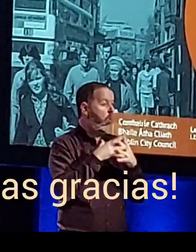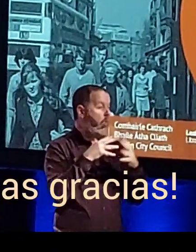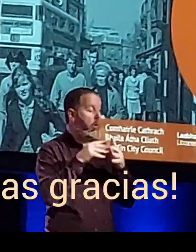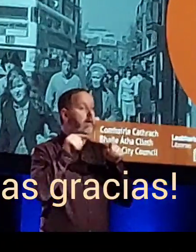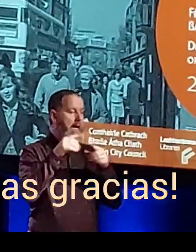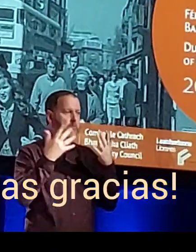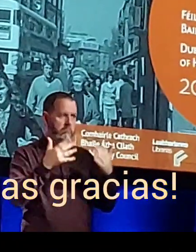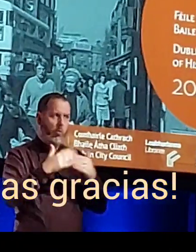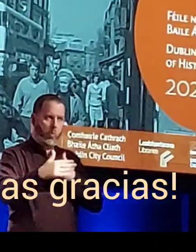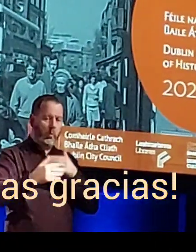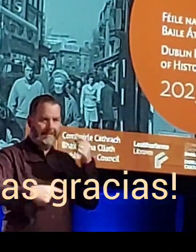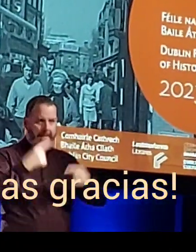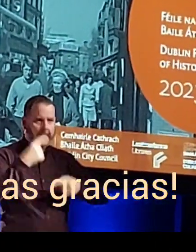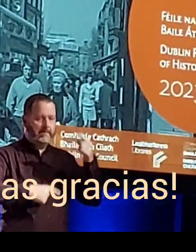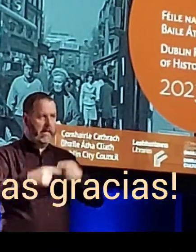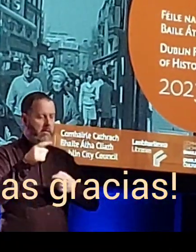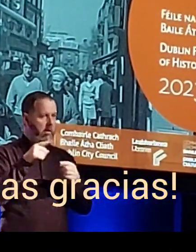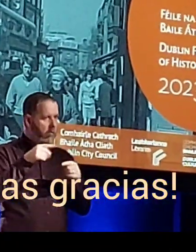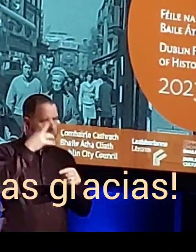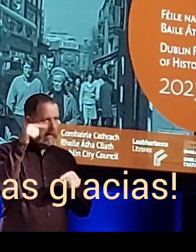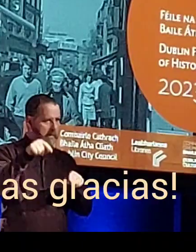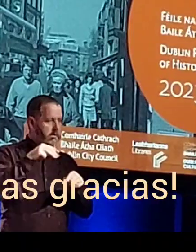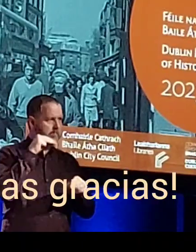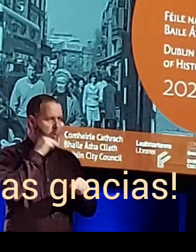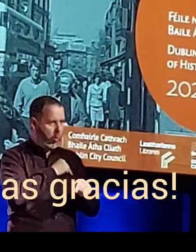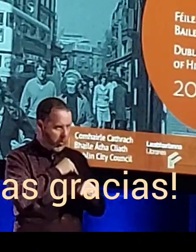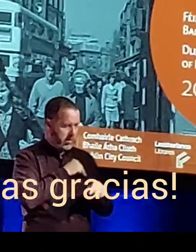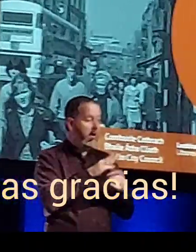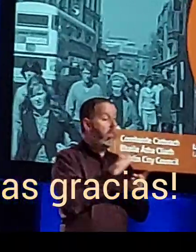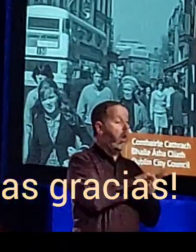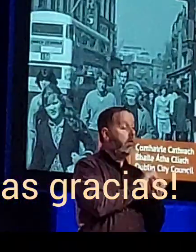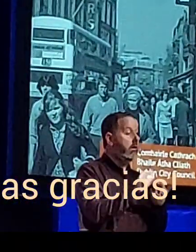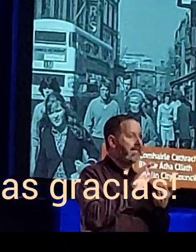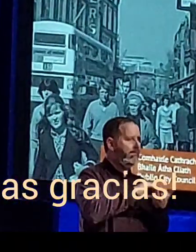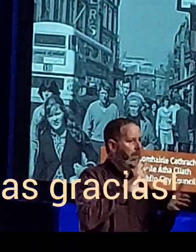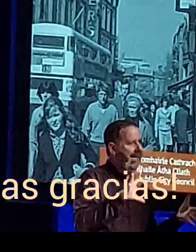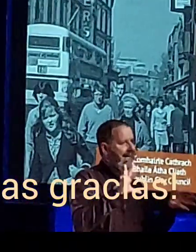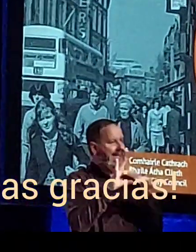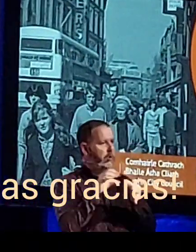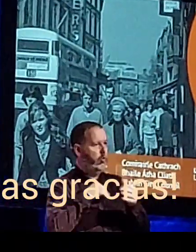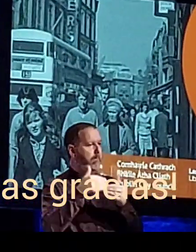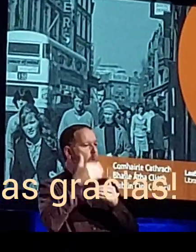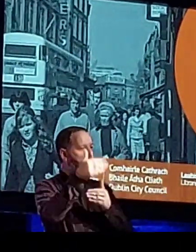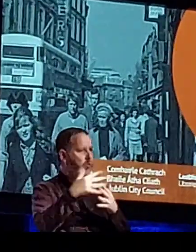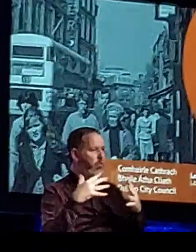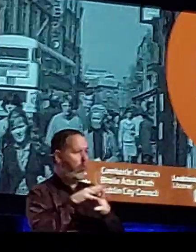topic of considerable importance, connecting the Holocaust up to the shape of post-war Europe more generally.